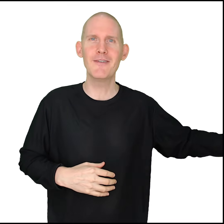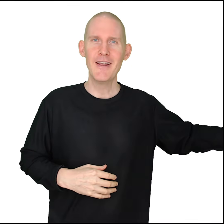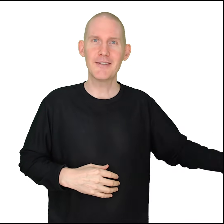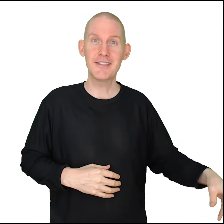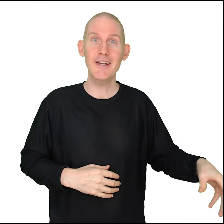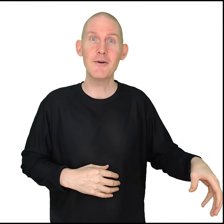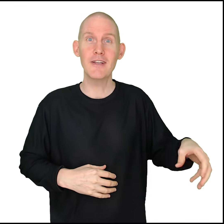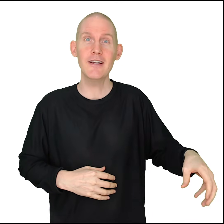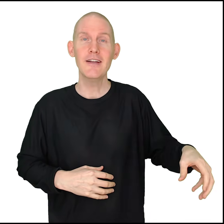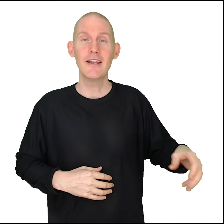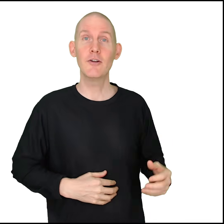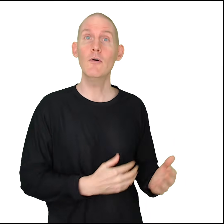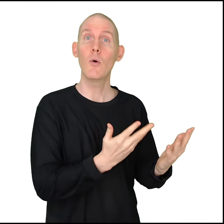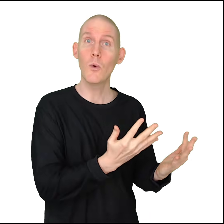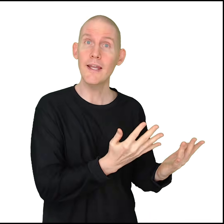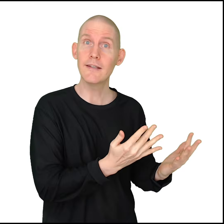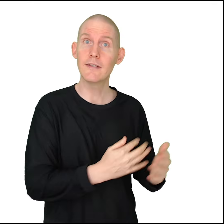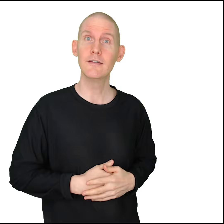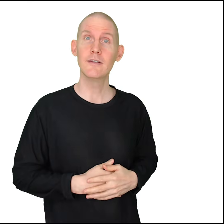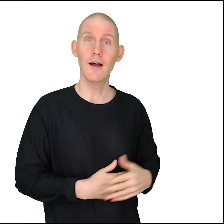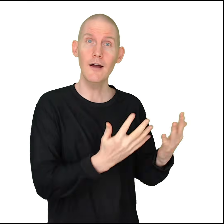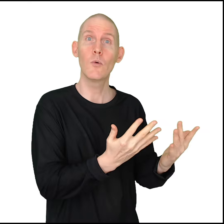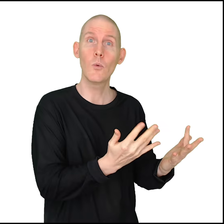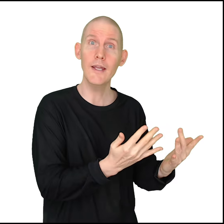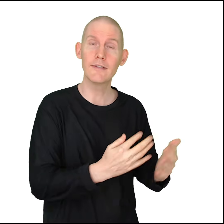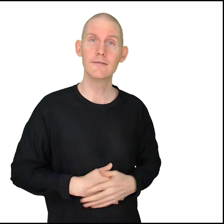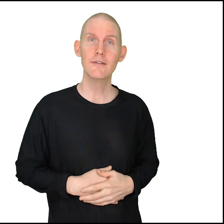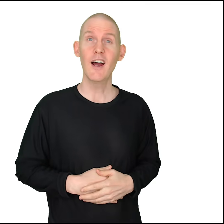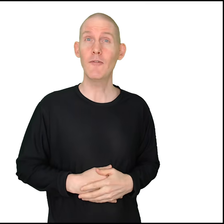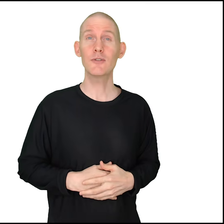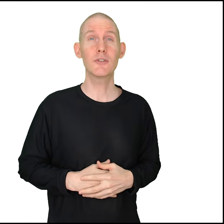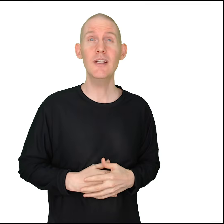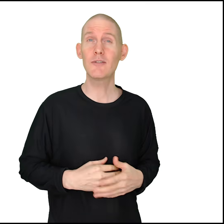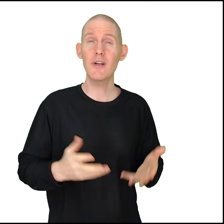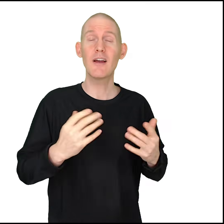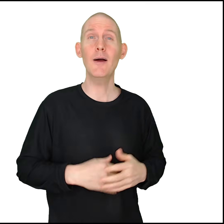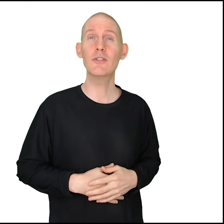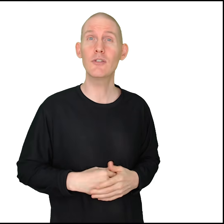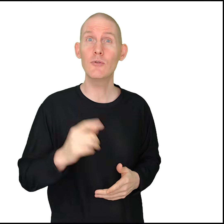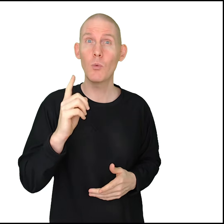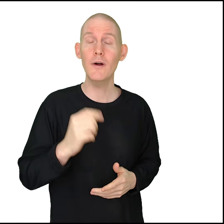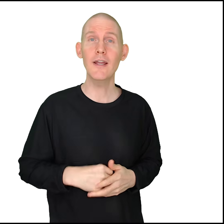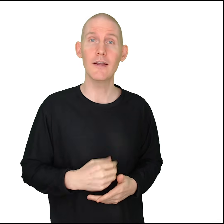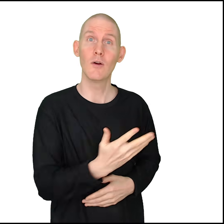they're standing over here, you'd go, wait. Wait. I've also seen it. It's very common just to use one hand.